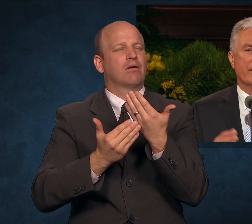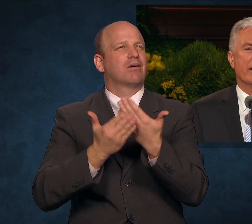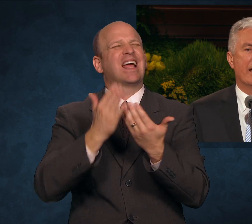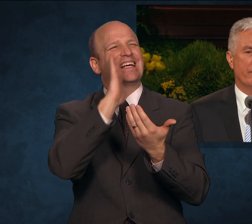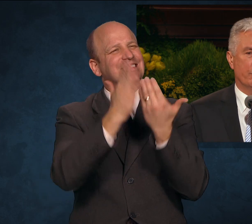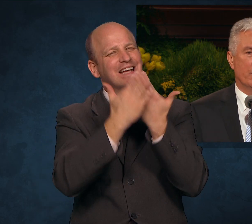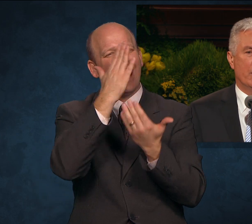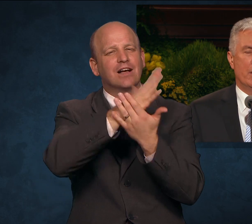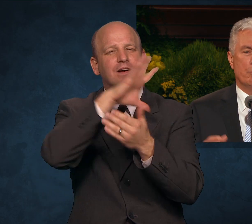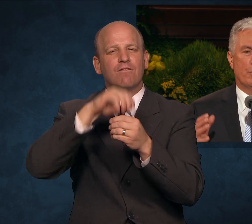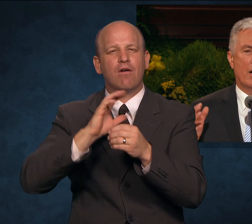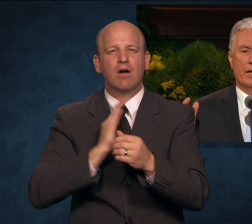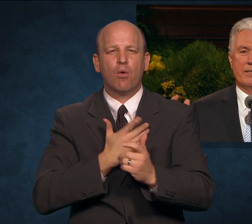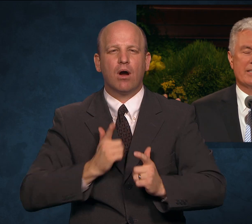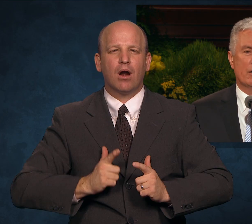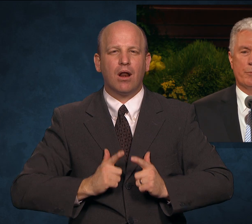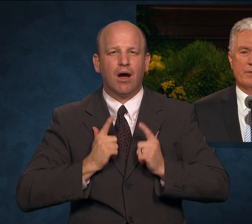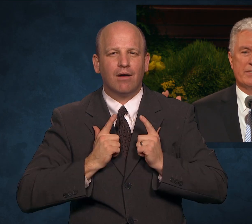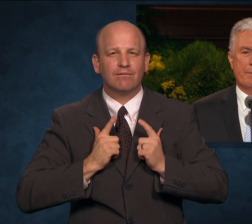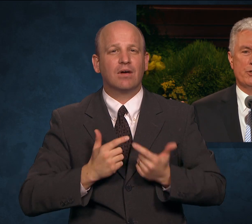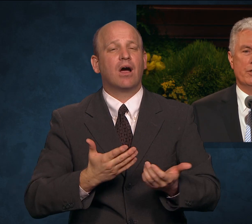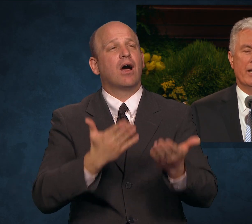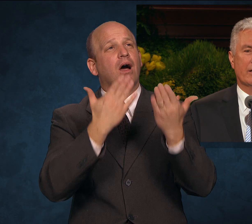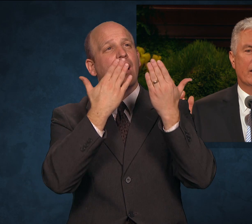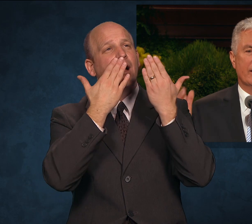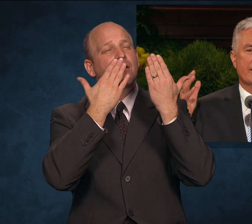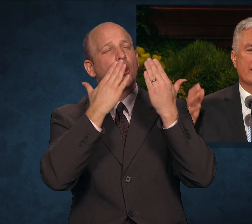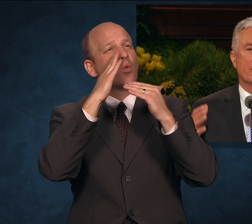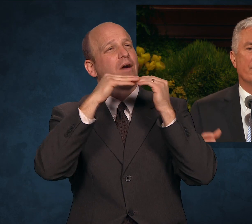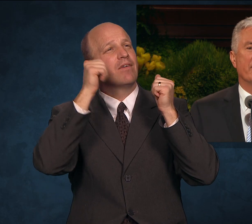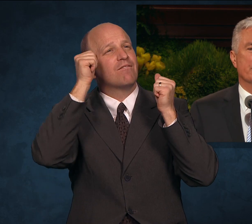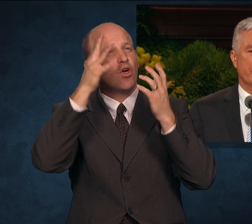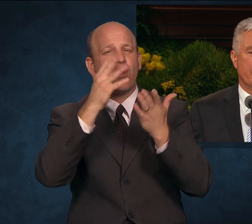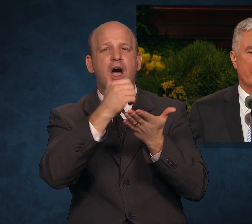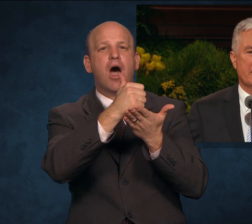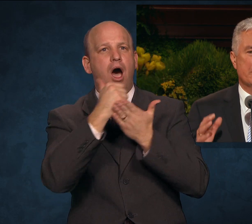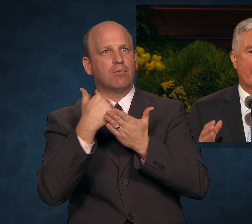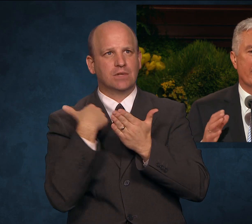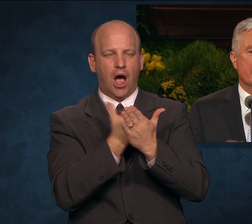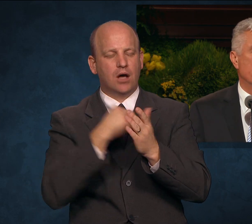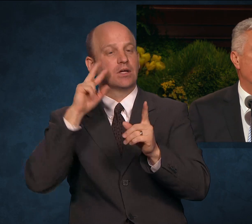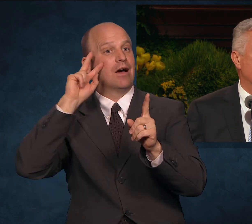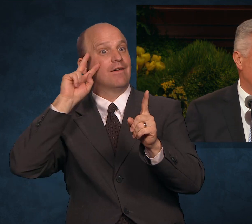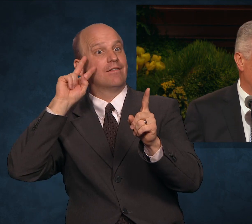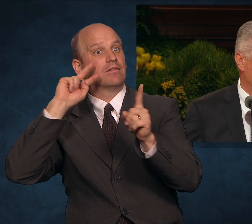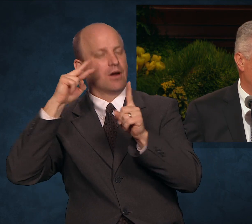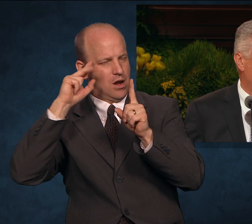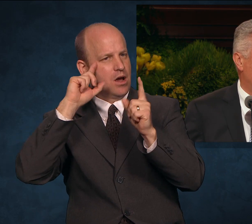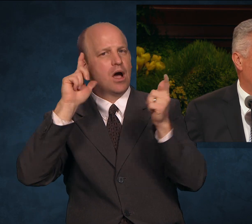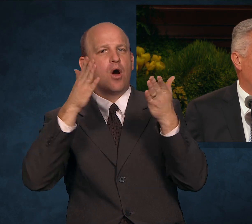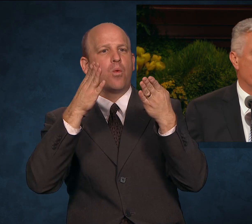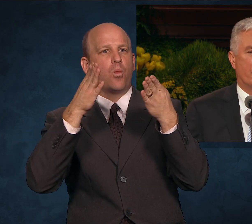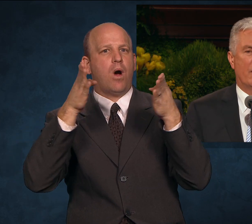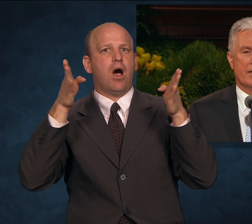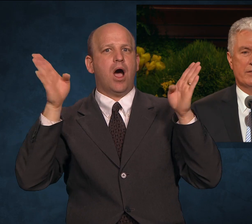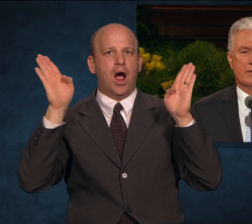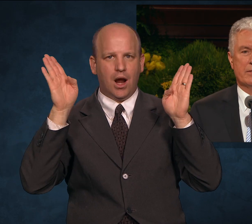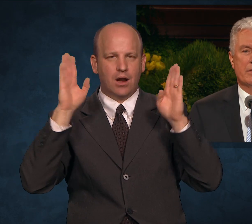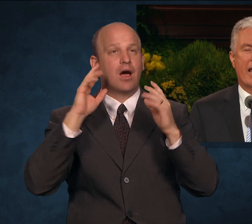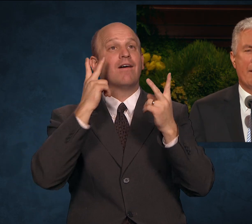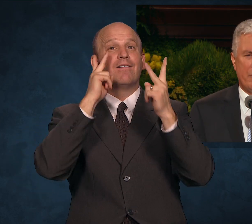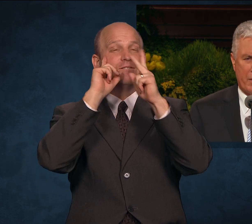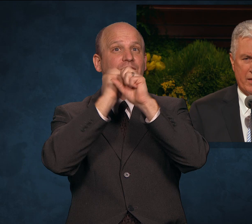Our Father in Heaven broadens our perception and clears our vision it inspires humility and